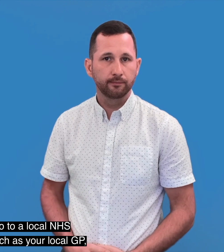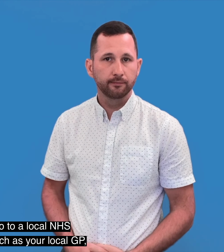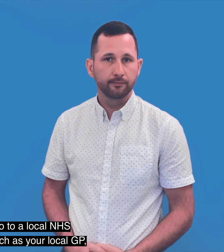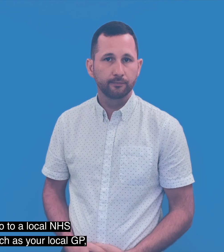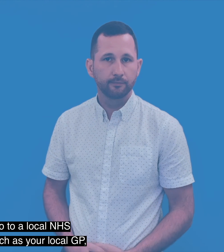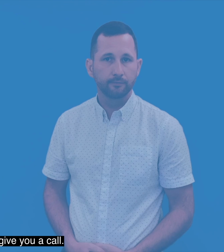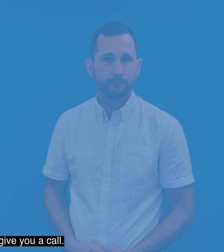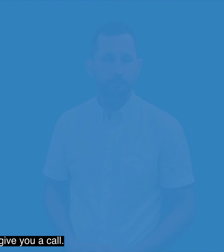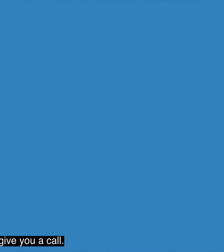GP may give you a call.